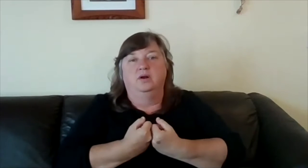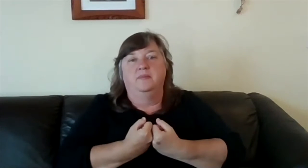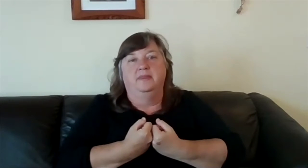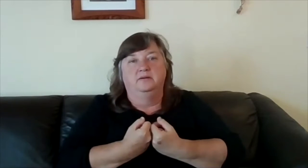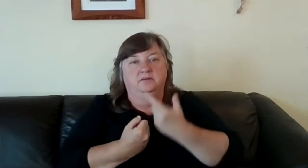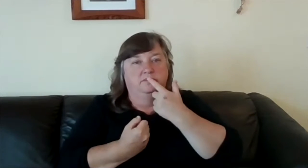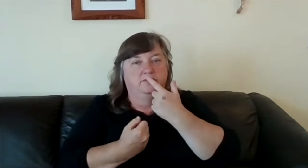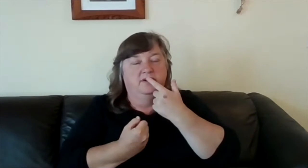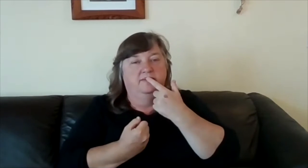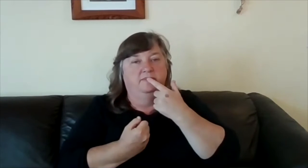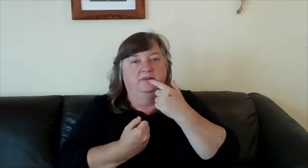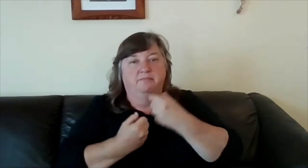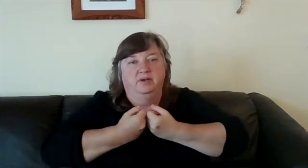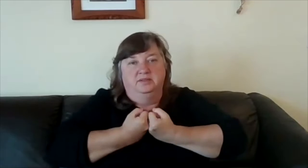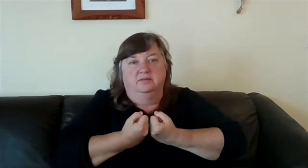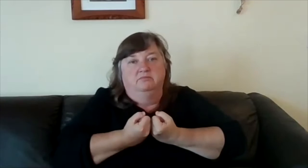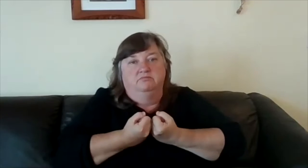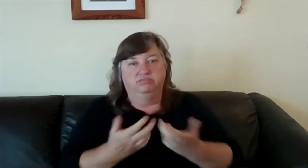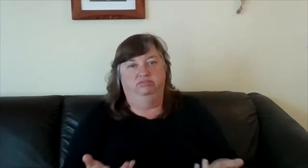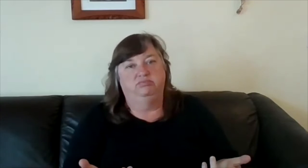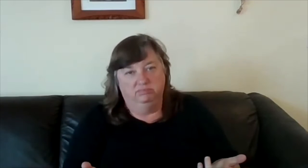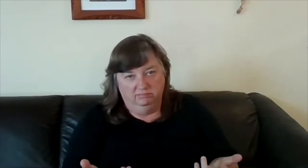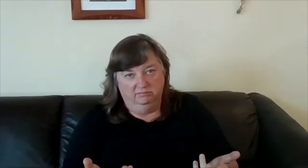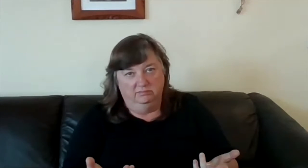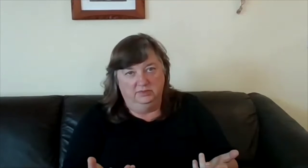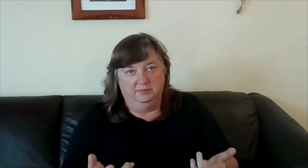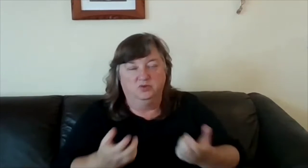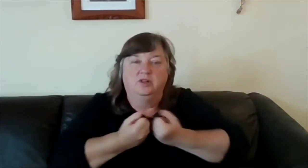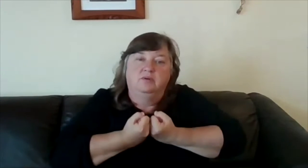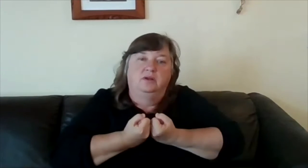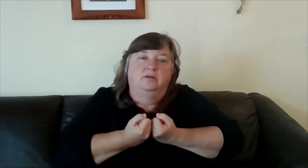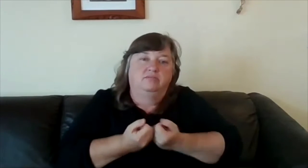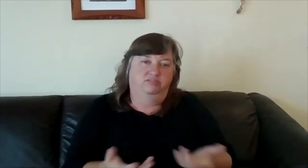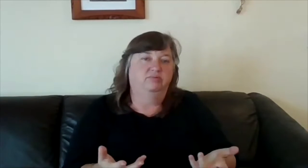or do a lip buzz, lip trill.